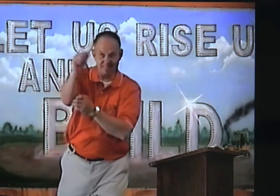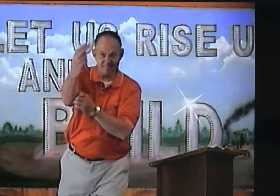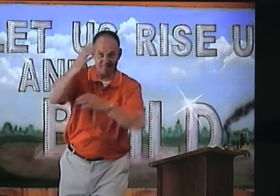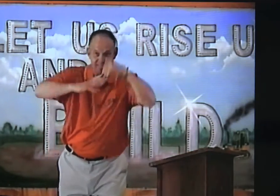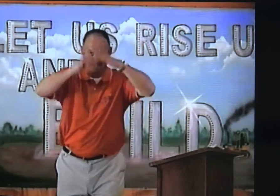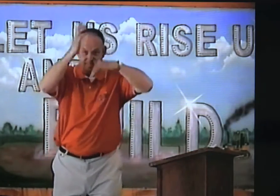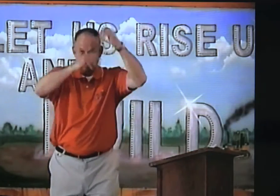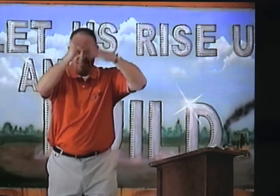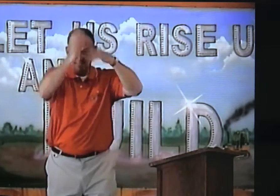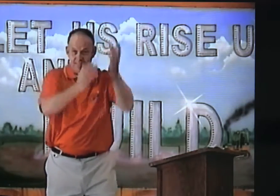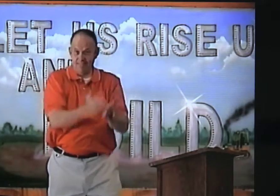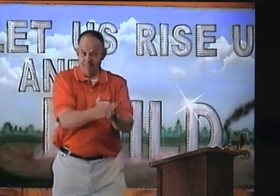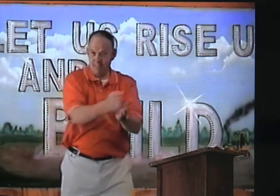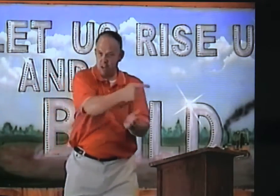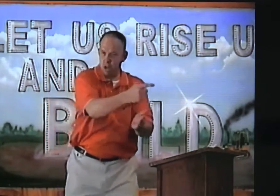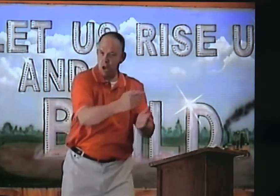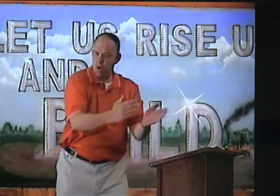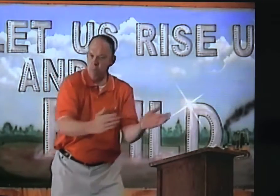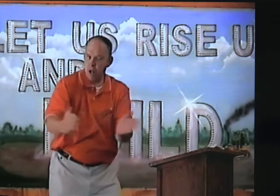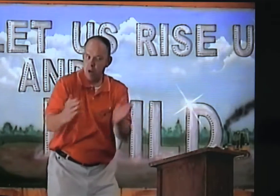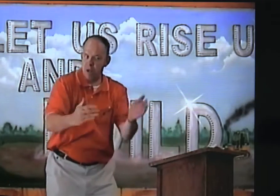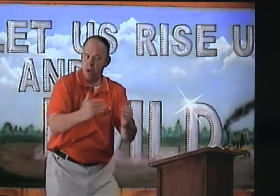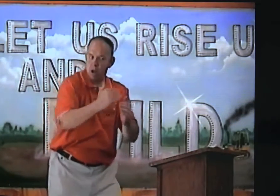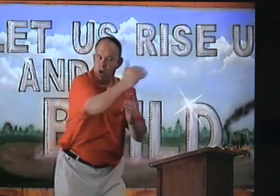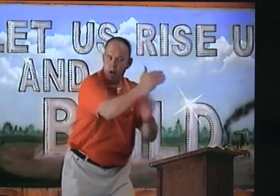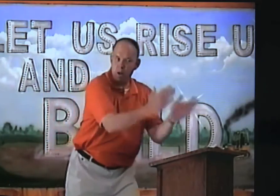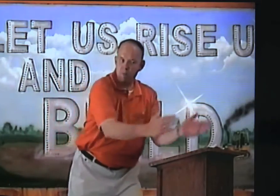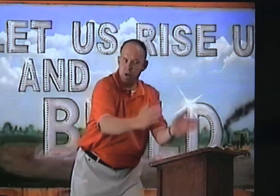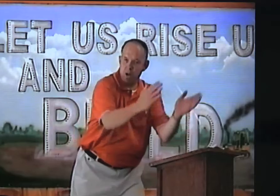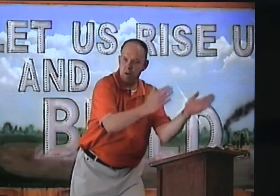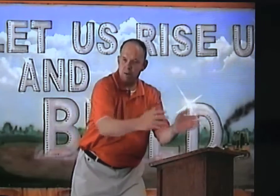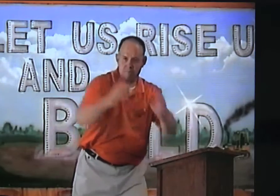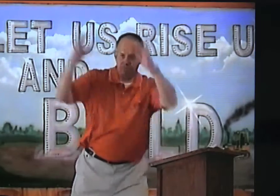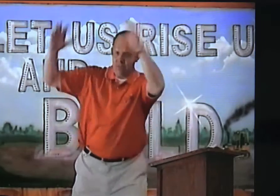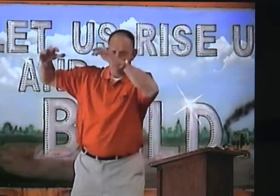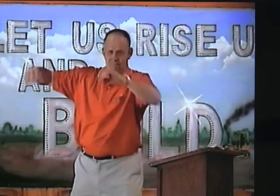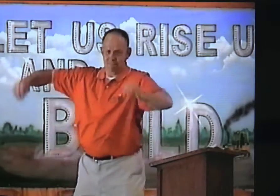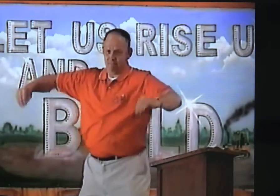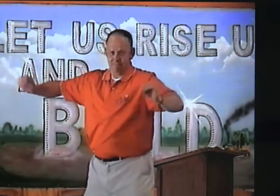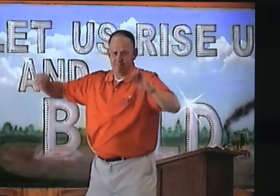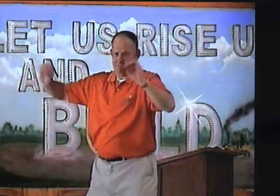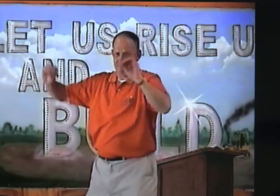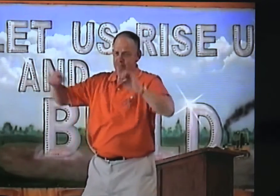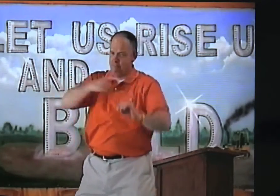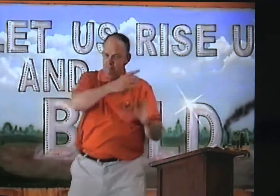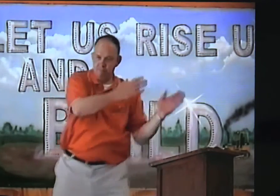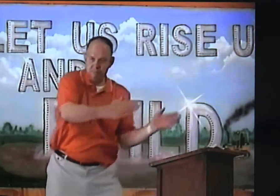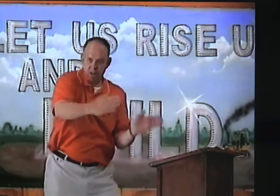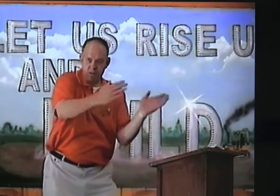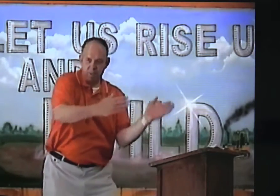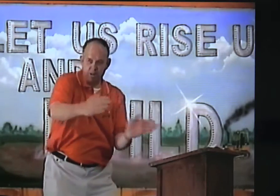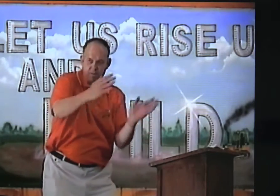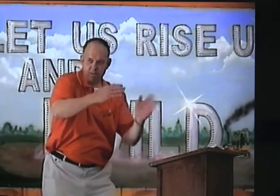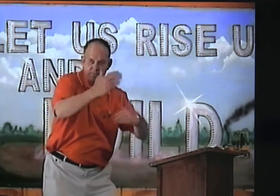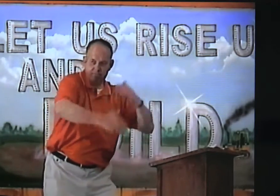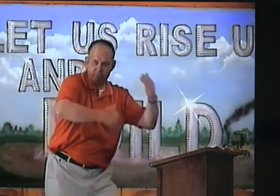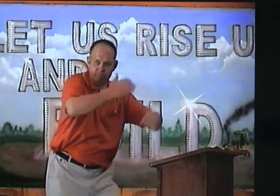Remember Noah, he built an ark? Planned ahead. God told him to build it. There's no rain, and then they've never seen